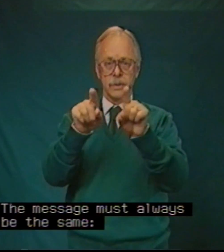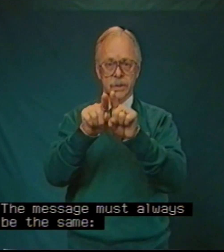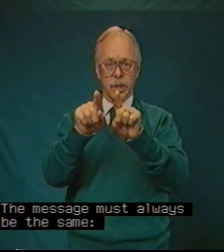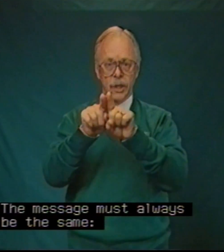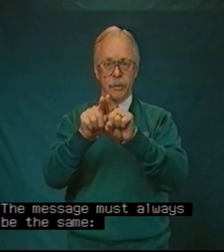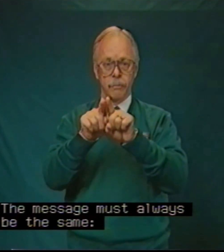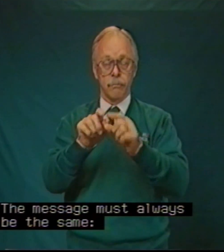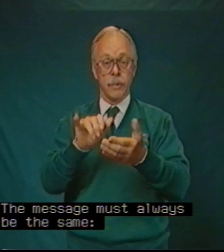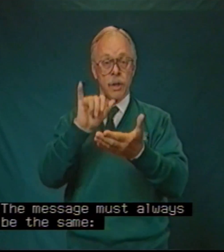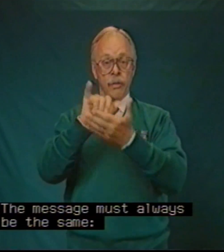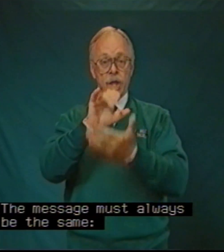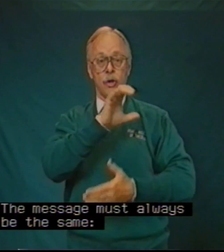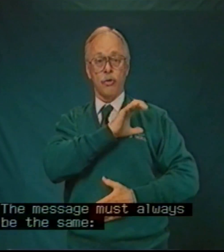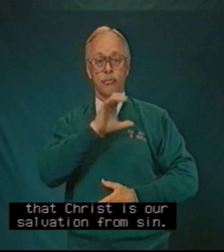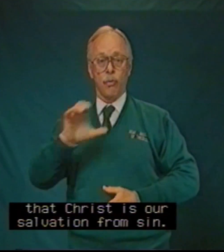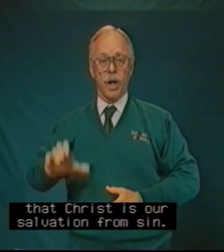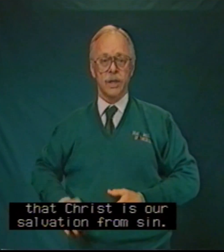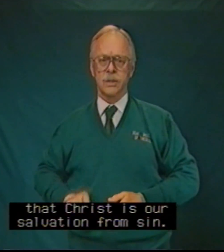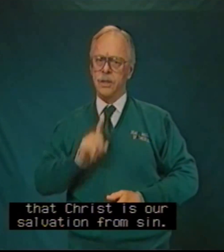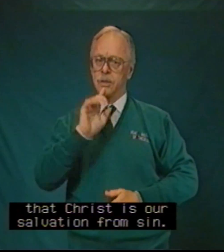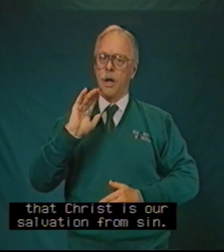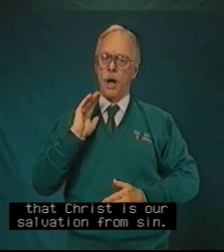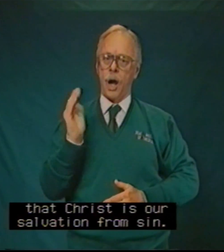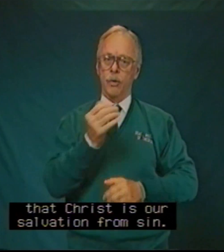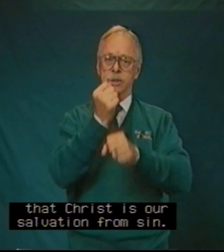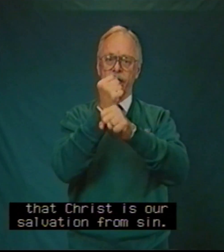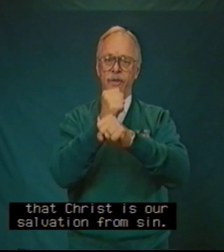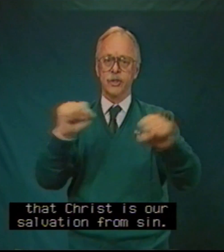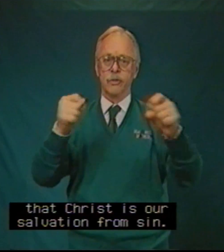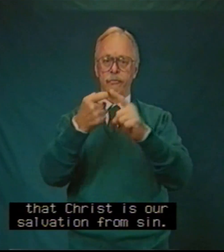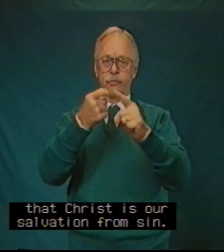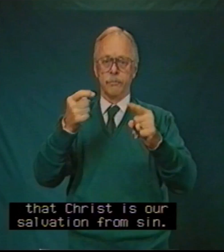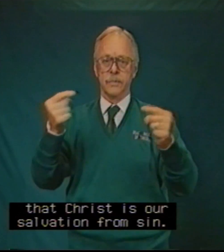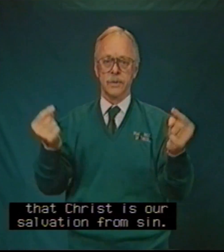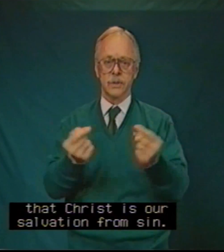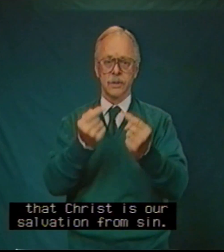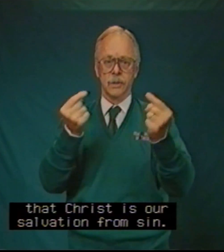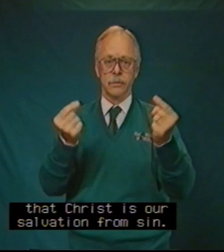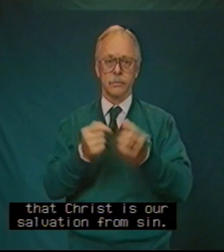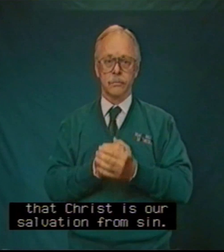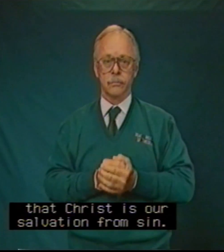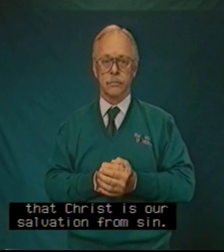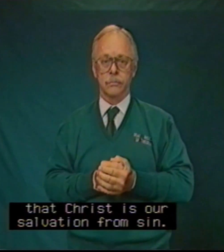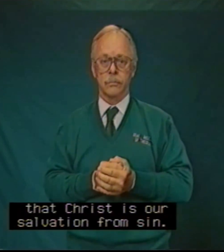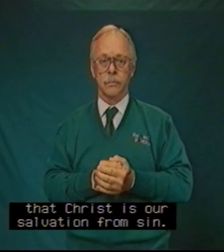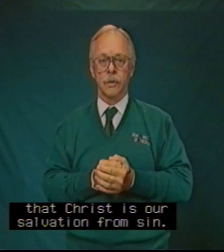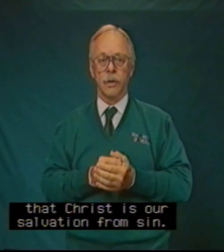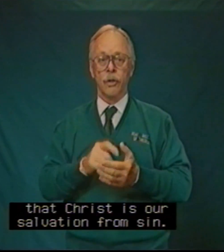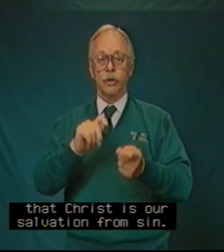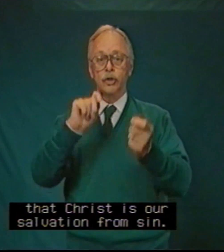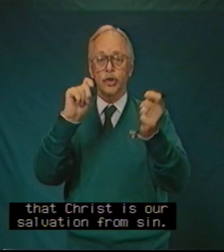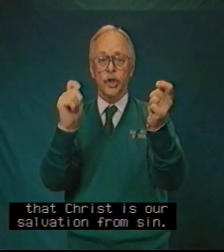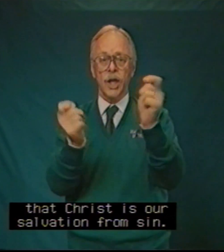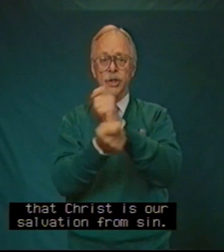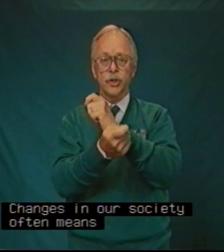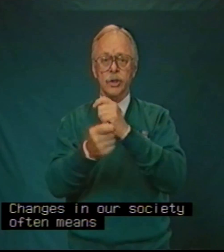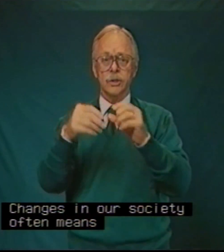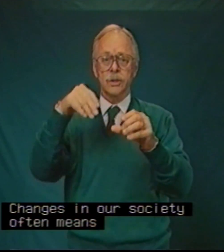the same, that Christ is our salvation from sin. Changes in our society often means